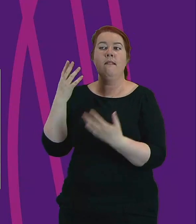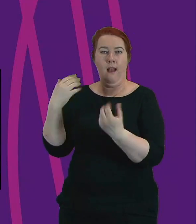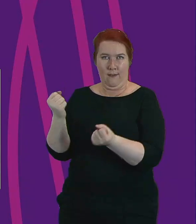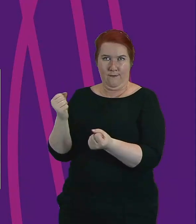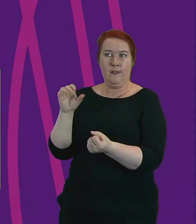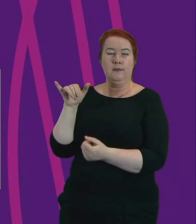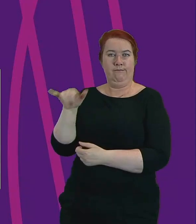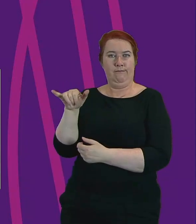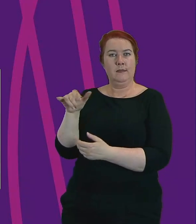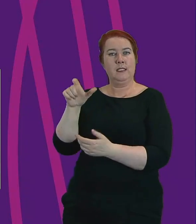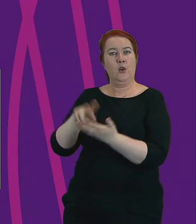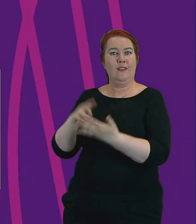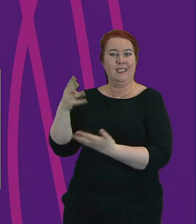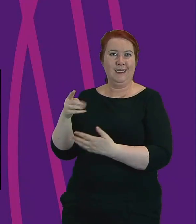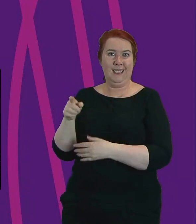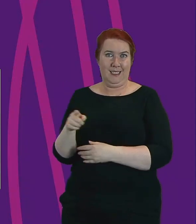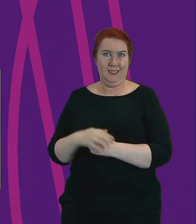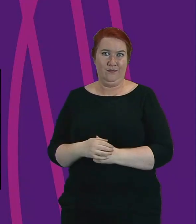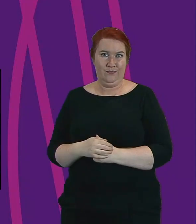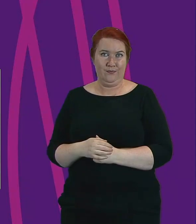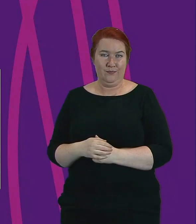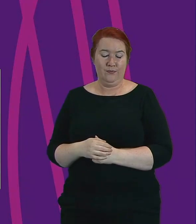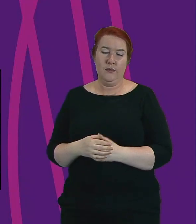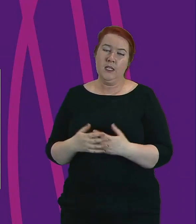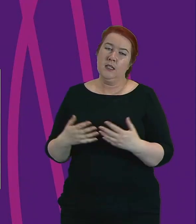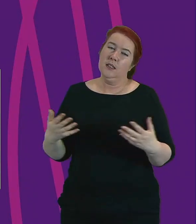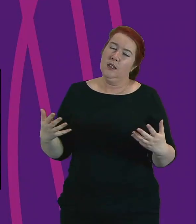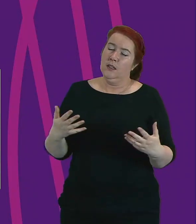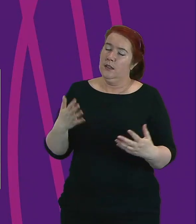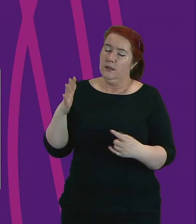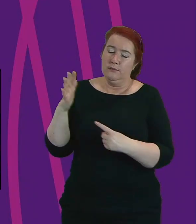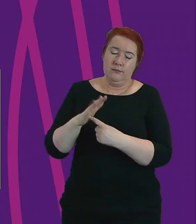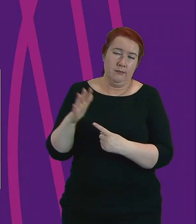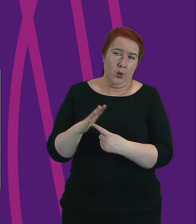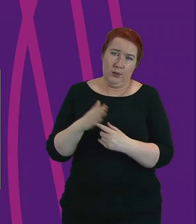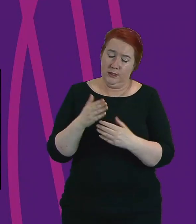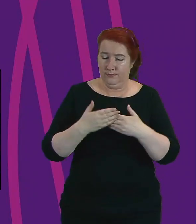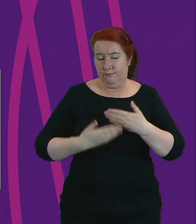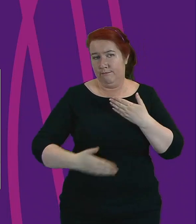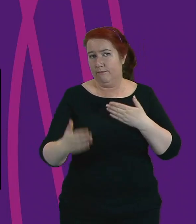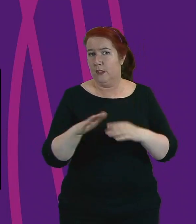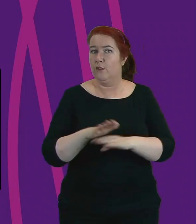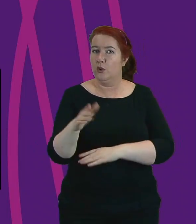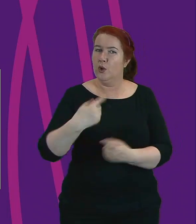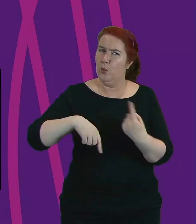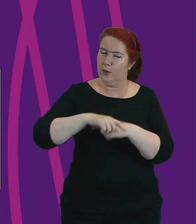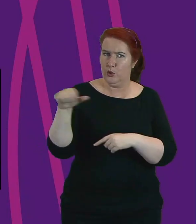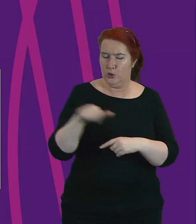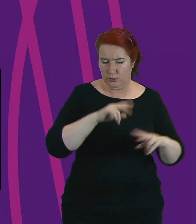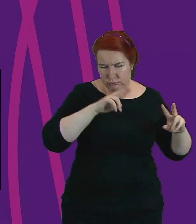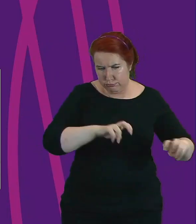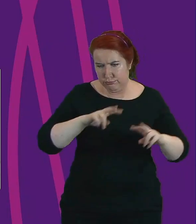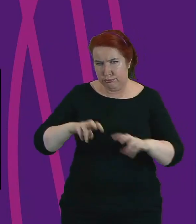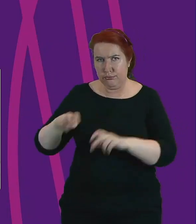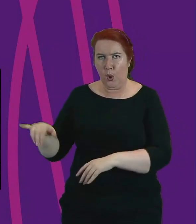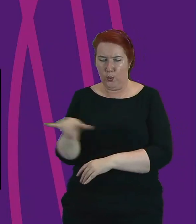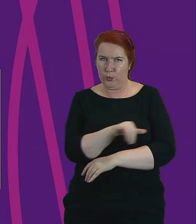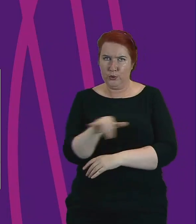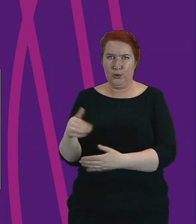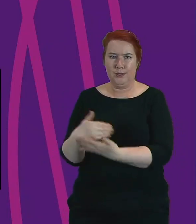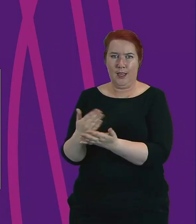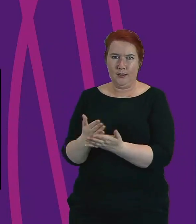COVID-19 cases. So going forward, it is imperative that we examine which sector prefers